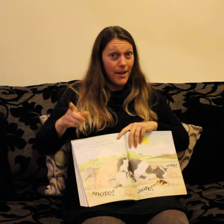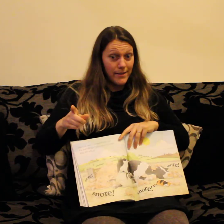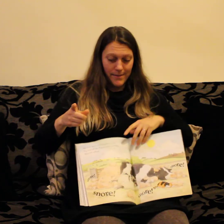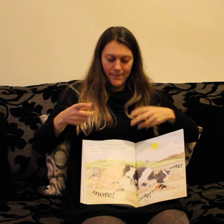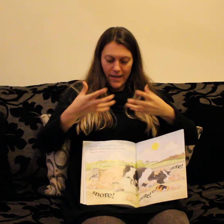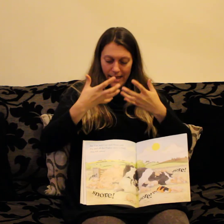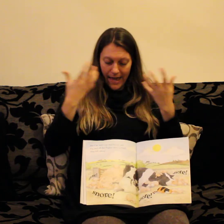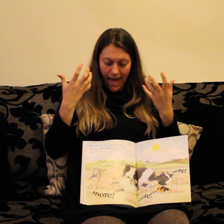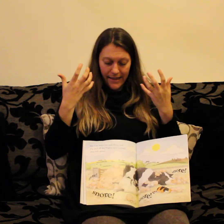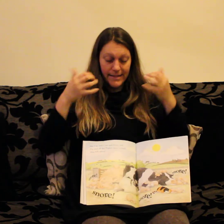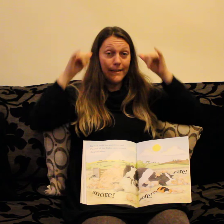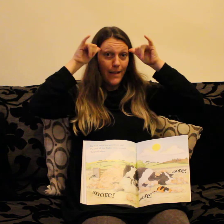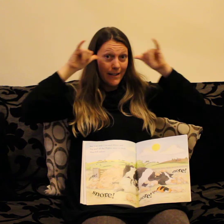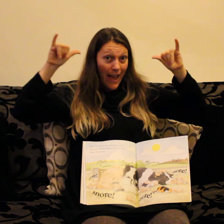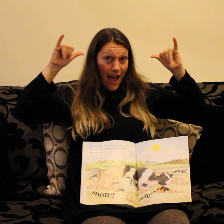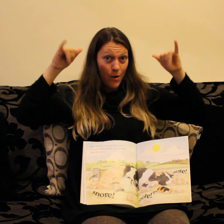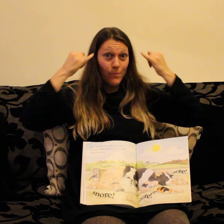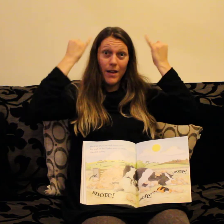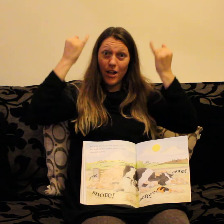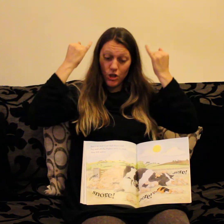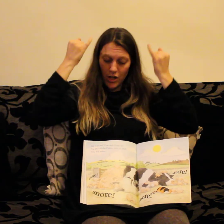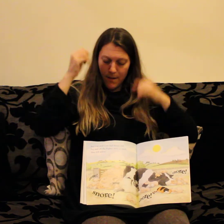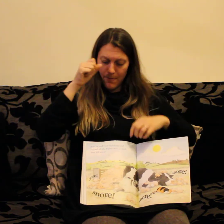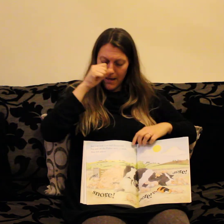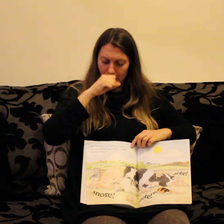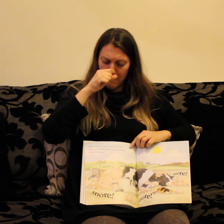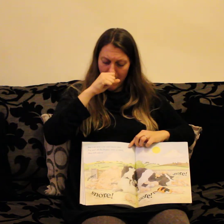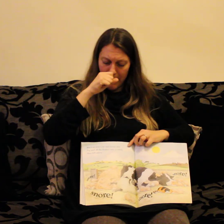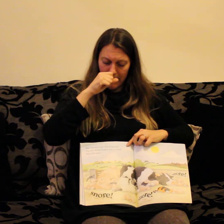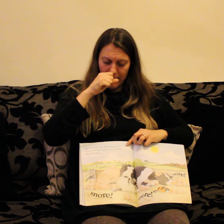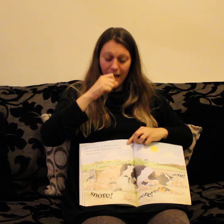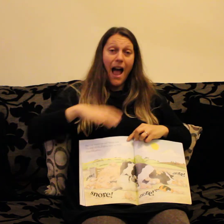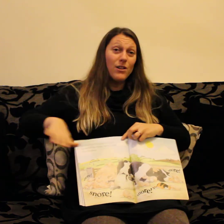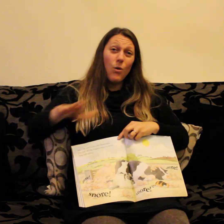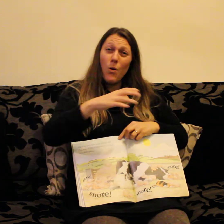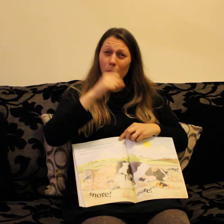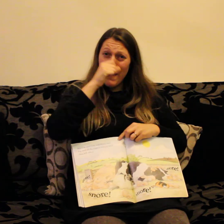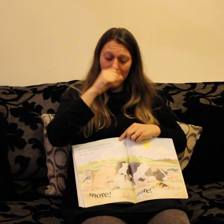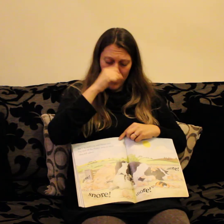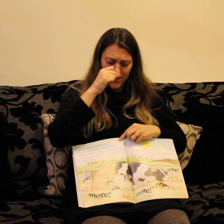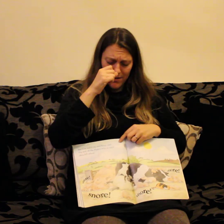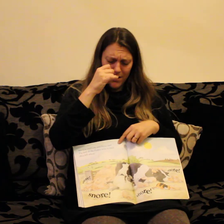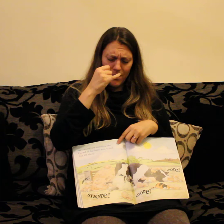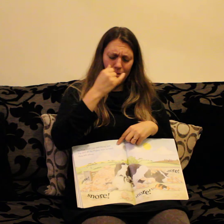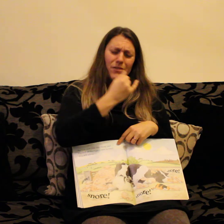But Cat and Cow and Sheep and Pig and all the piglets were